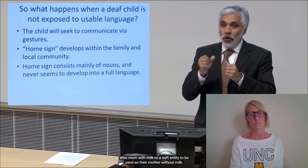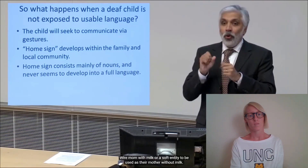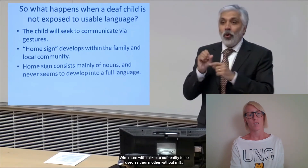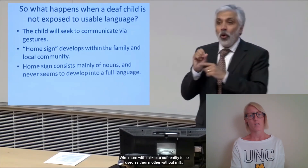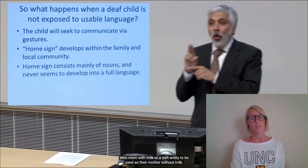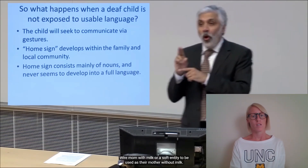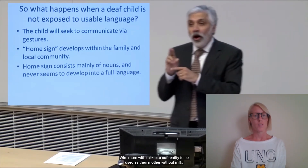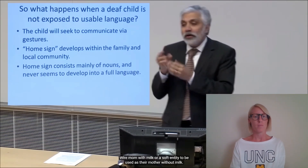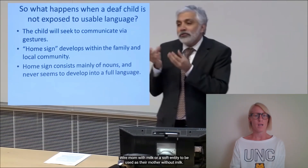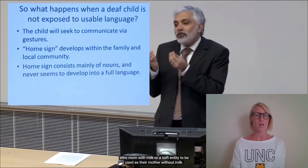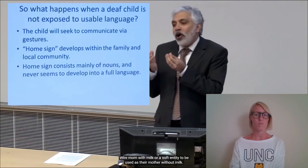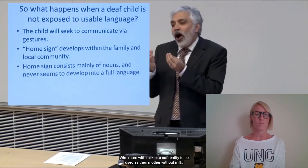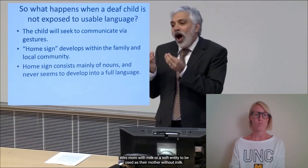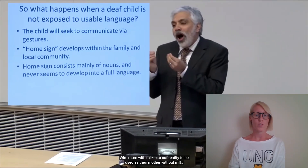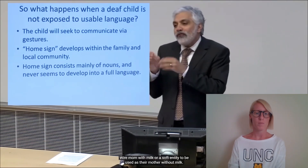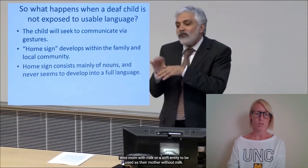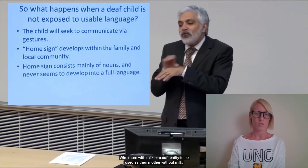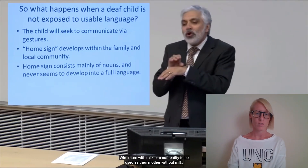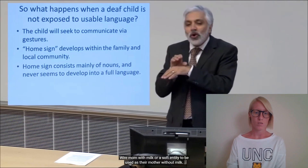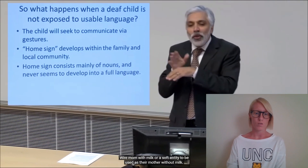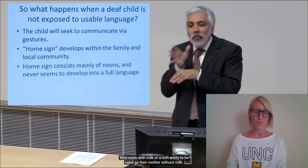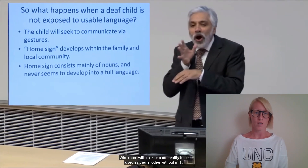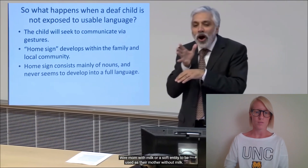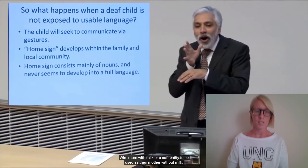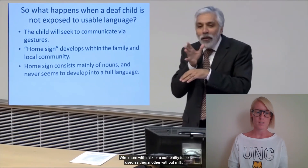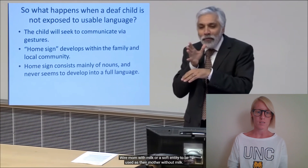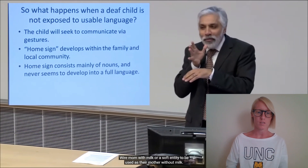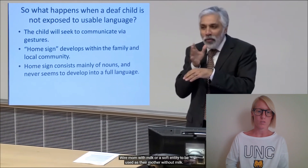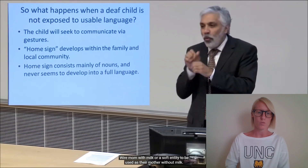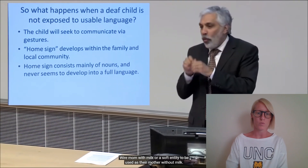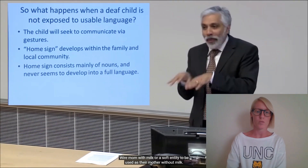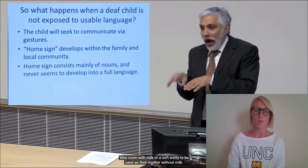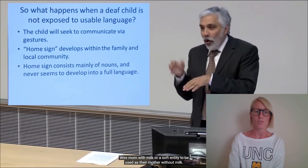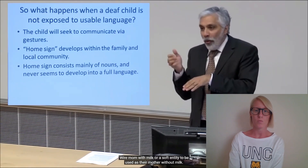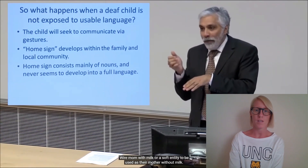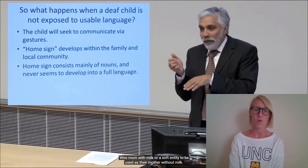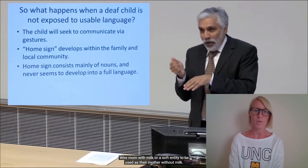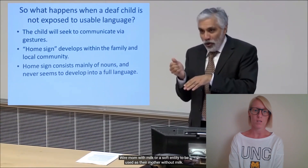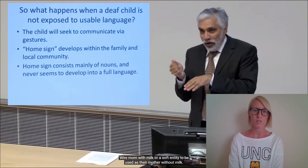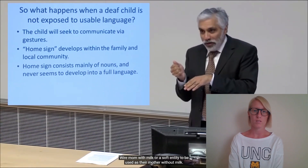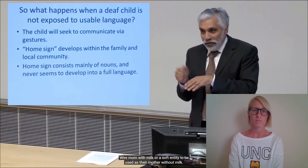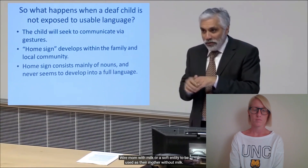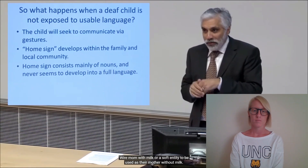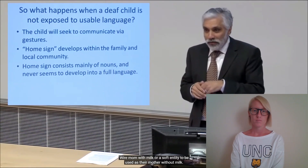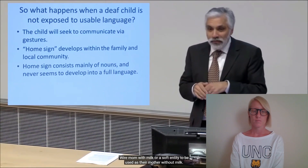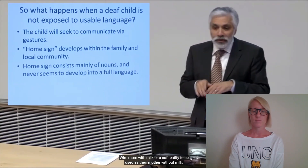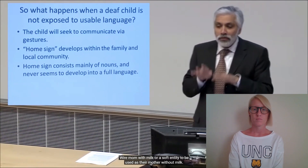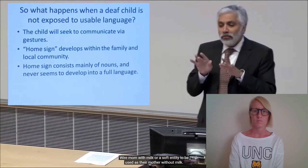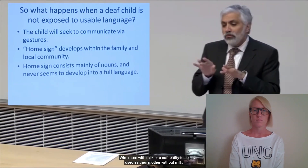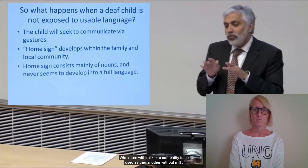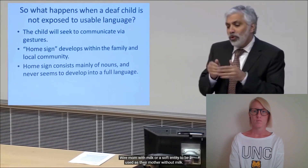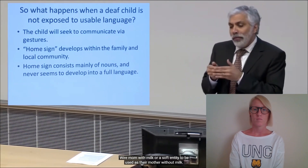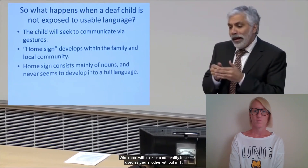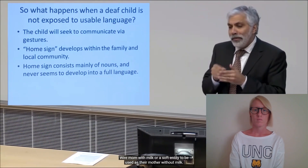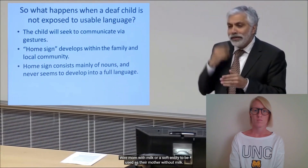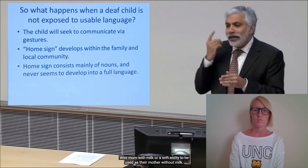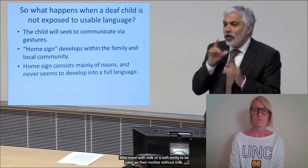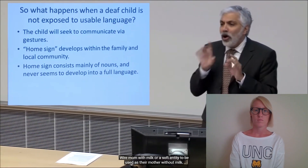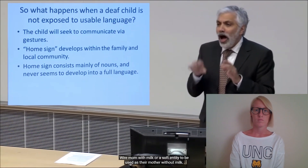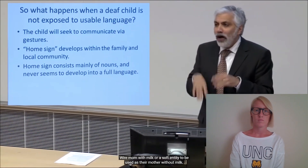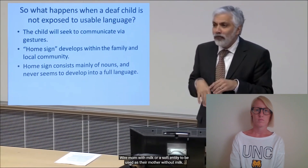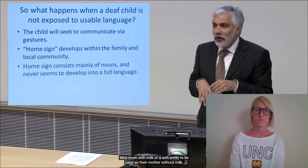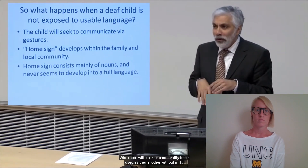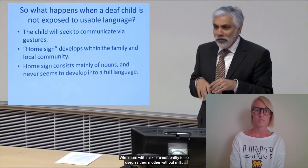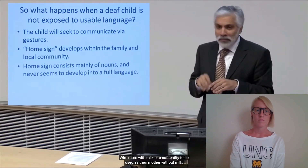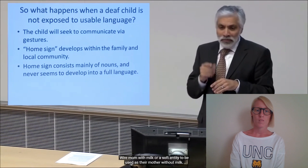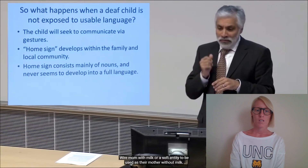Wire mom with milk The mom with milk or a soft entity. or a use the mother soft without milk. entity to